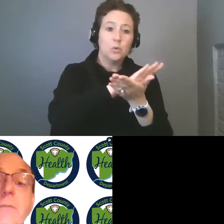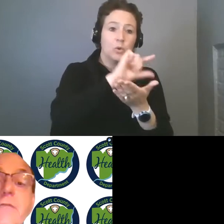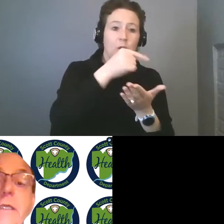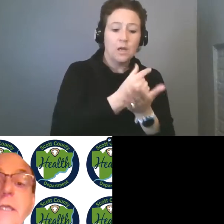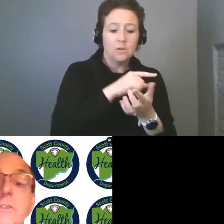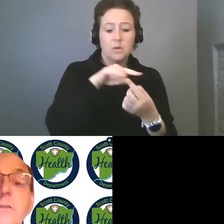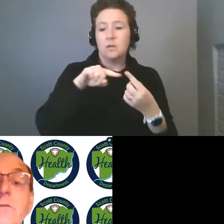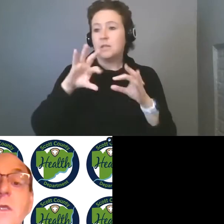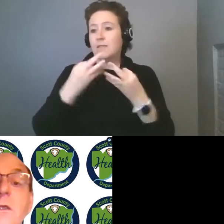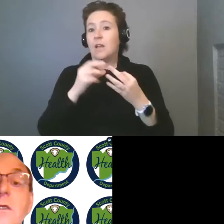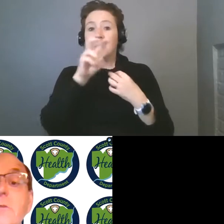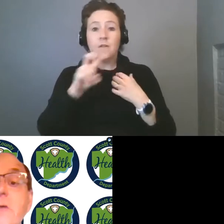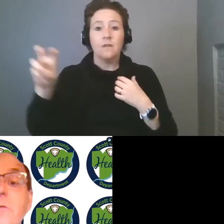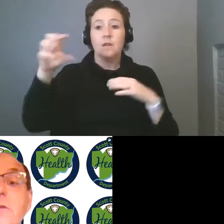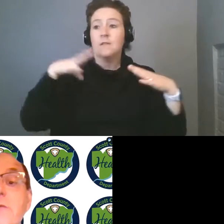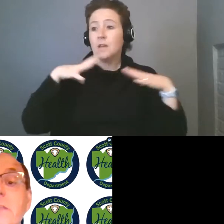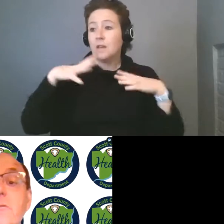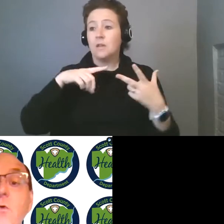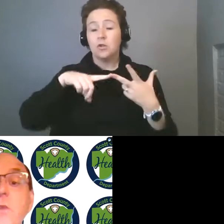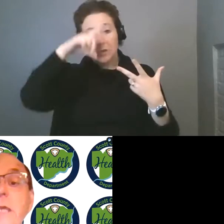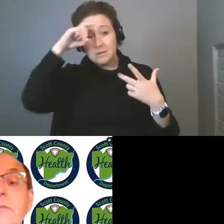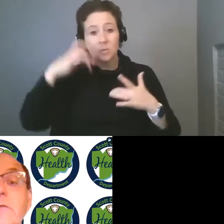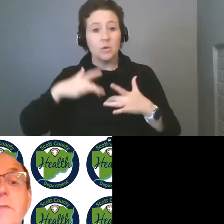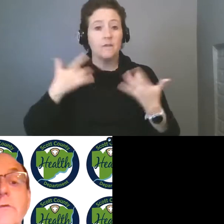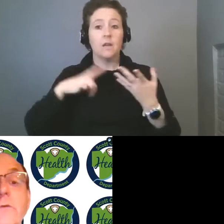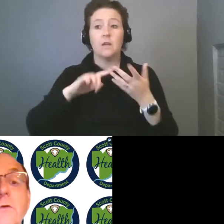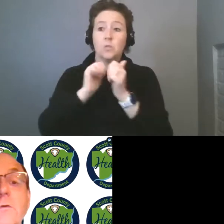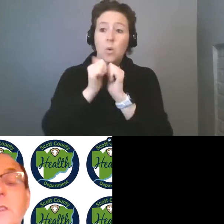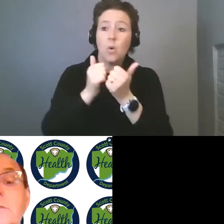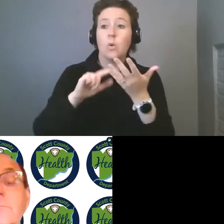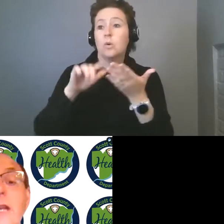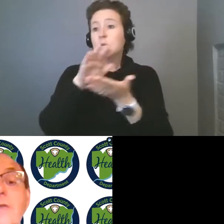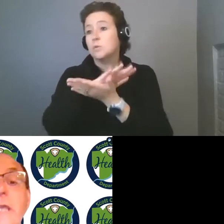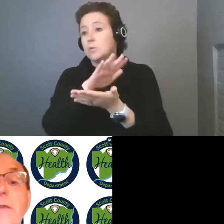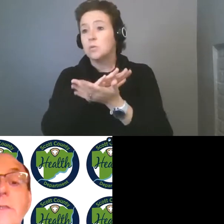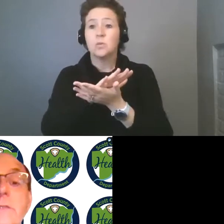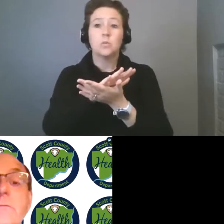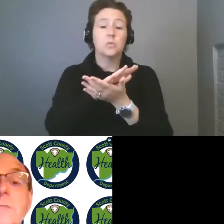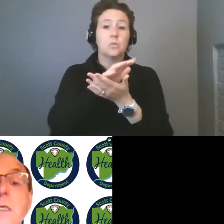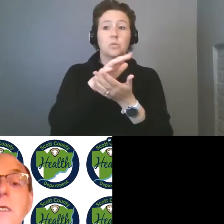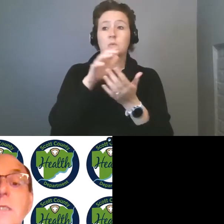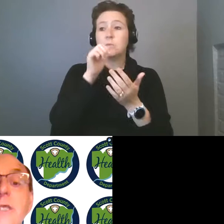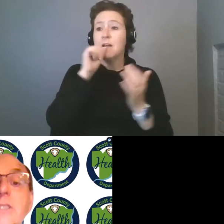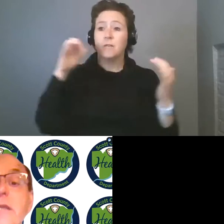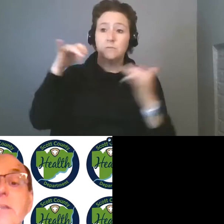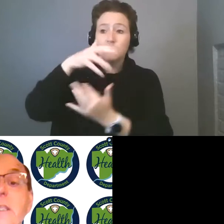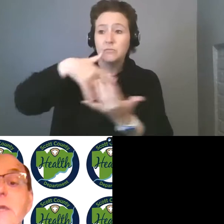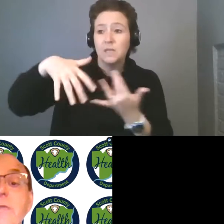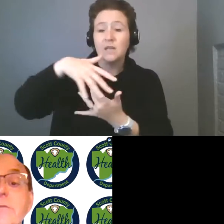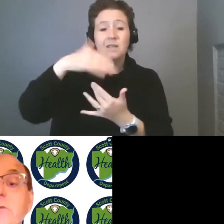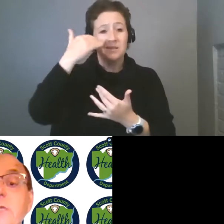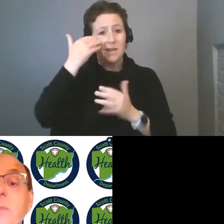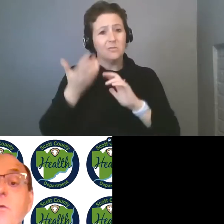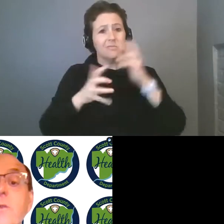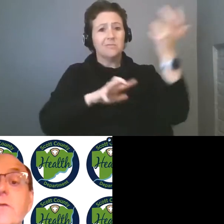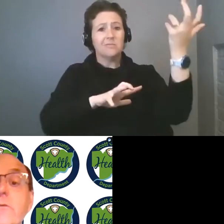family vacations, summer events, sporting activities, school and private gatherings. Changing our daily behaviors